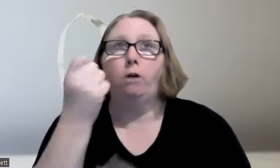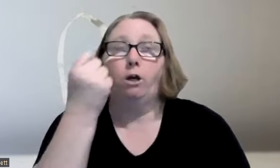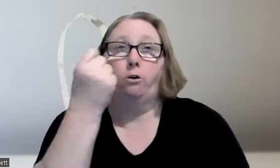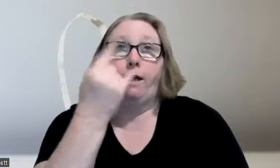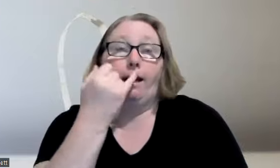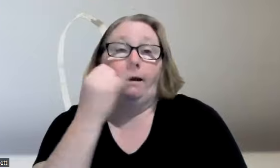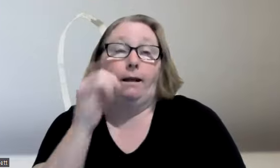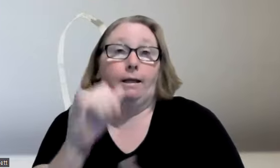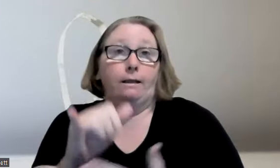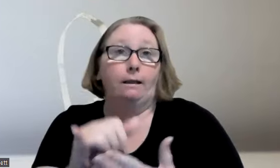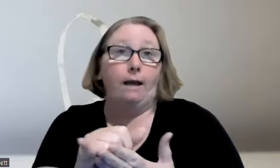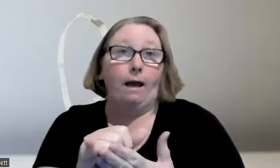to understand is that